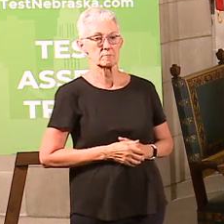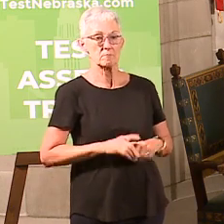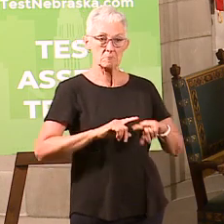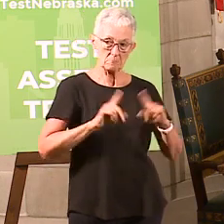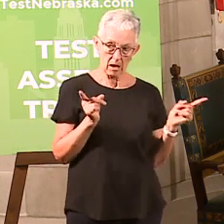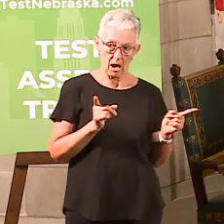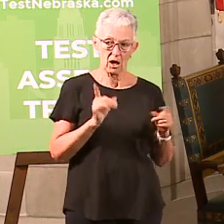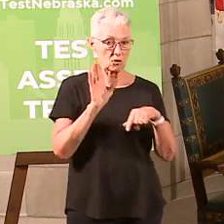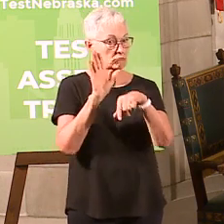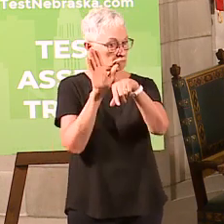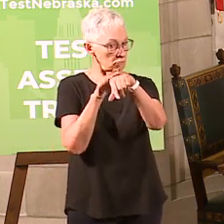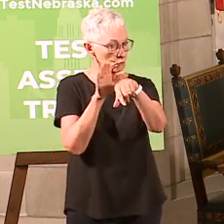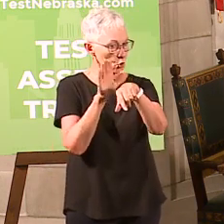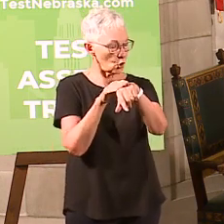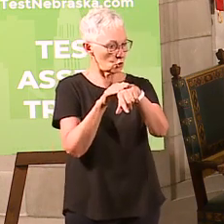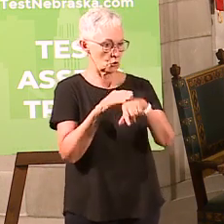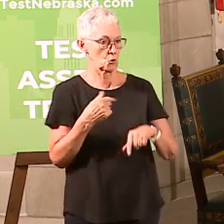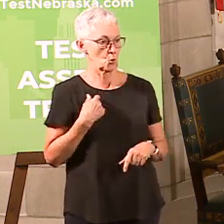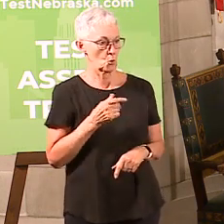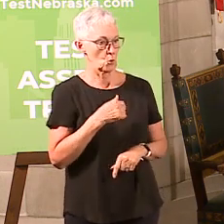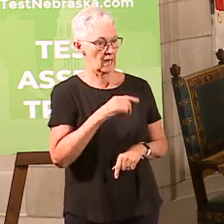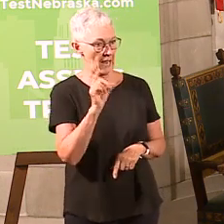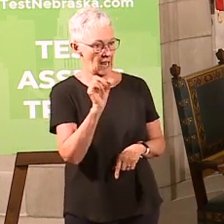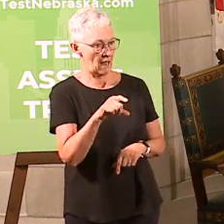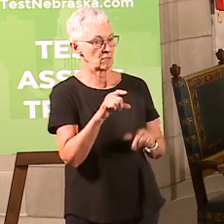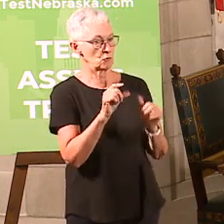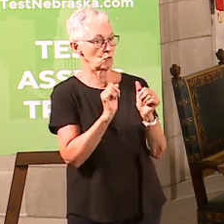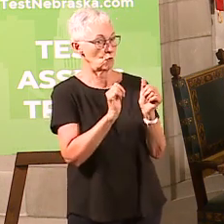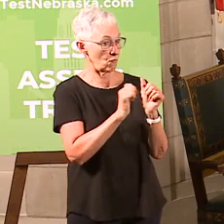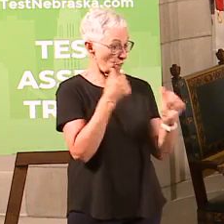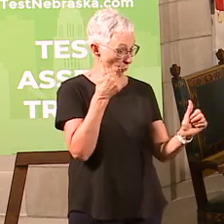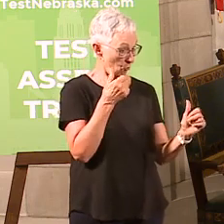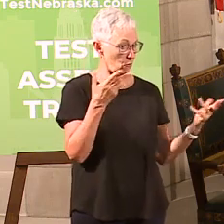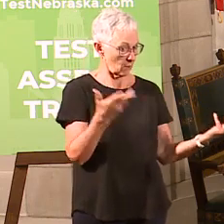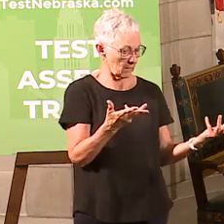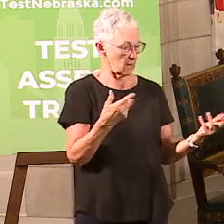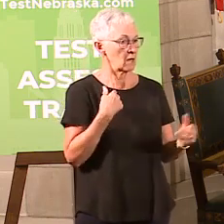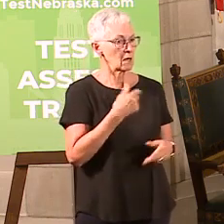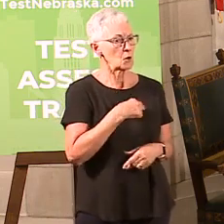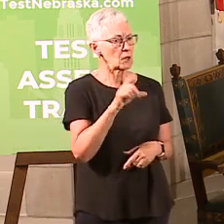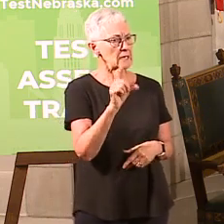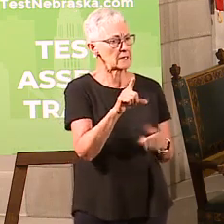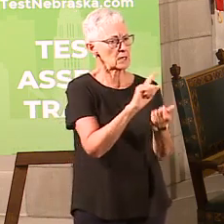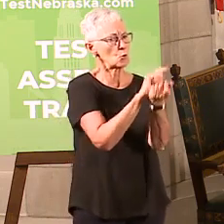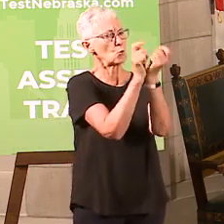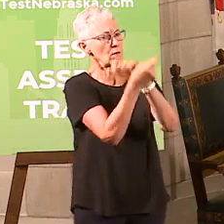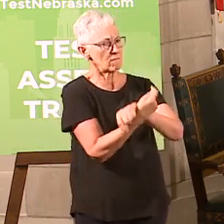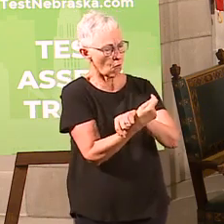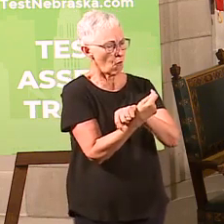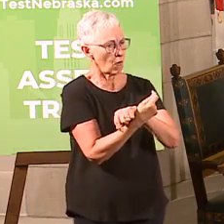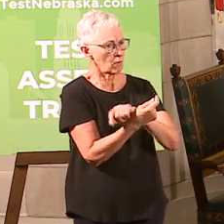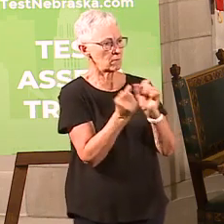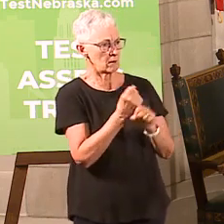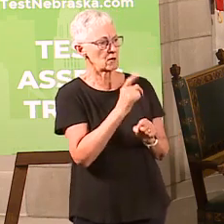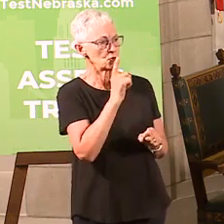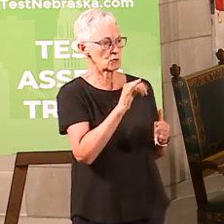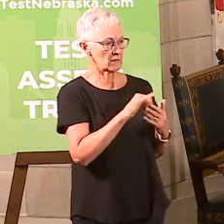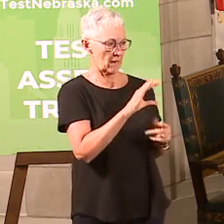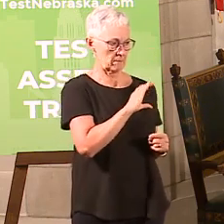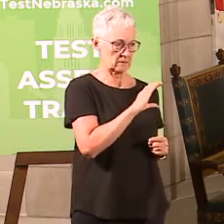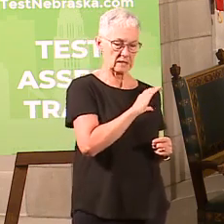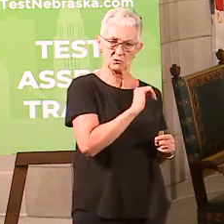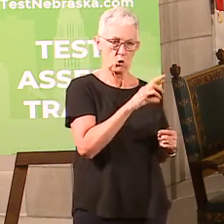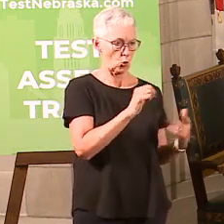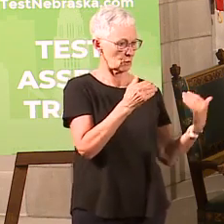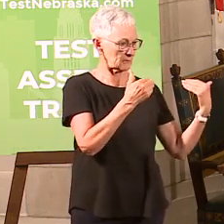that while I continue to believe that we should look for reforms to help make sure we hold police accountable and that